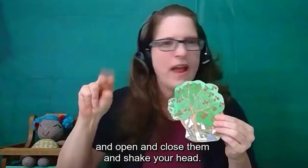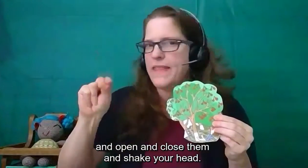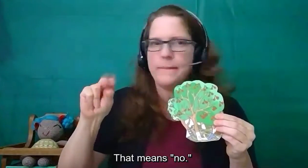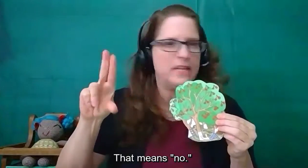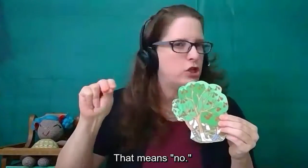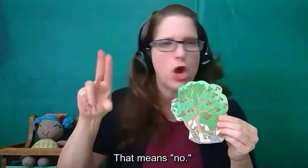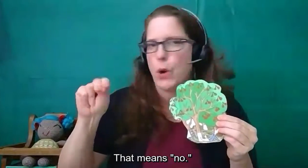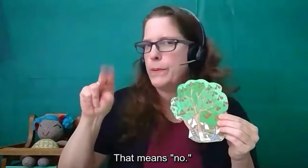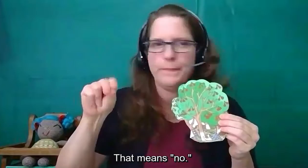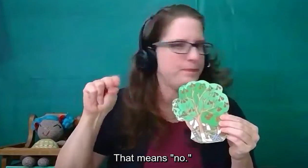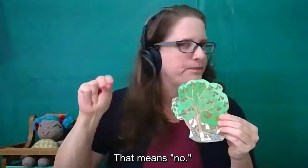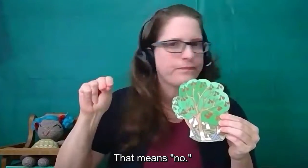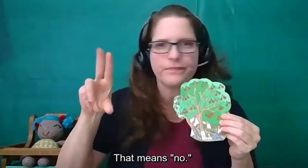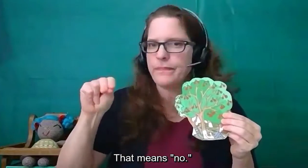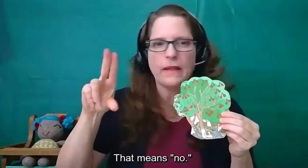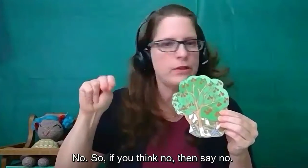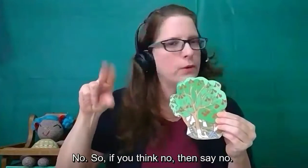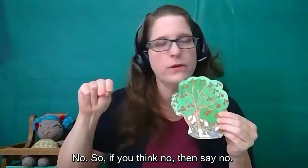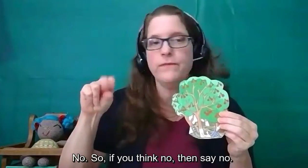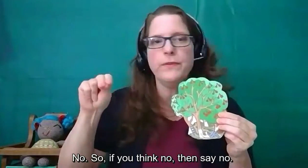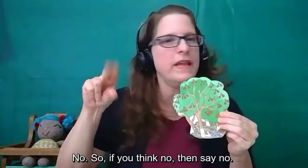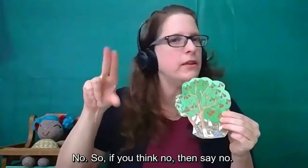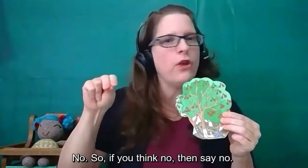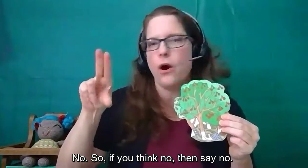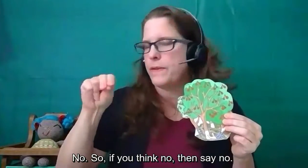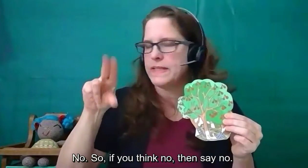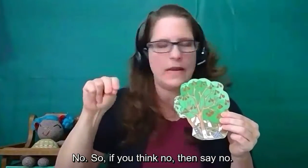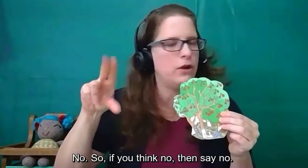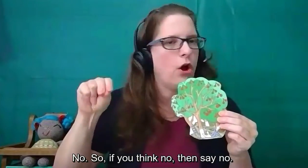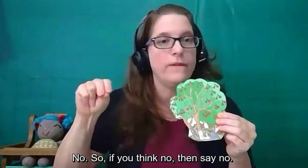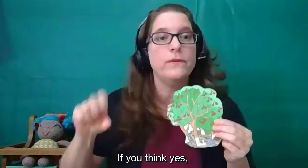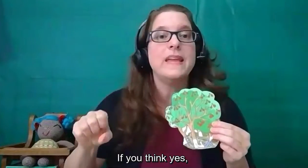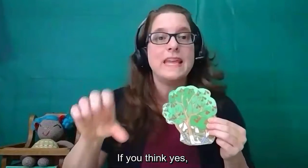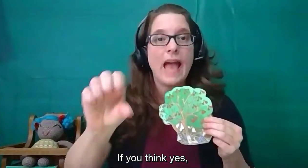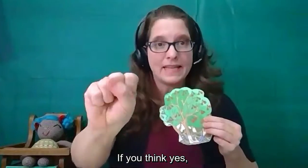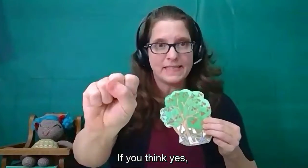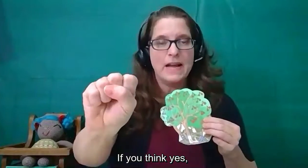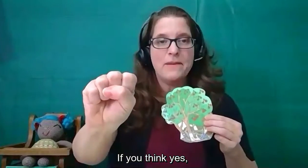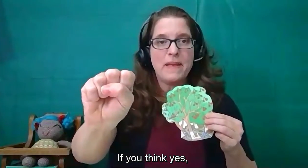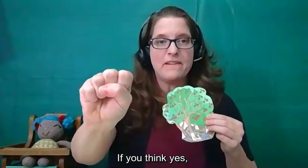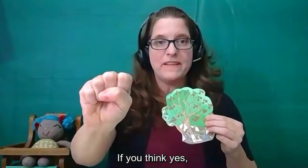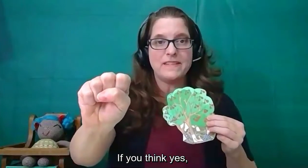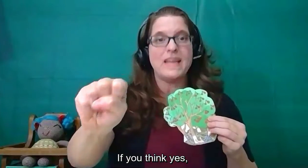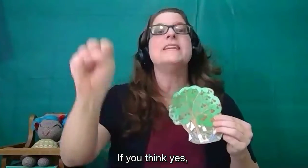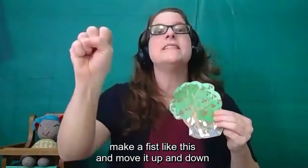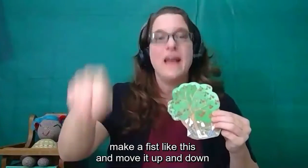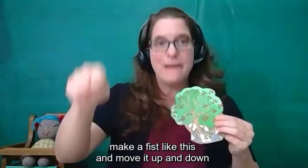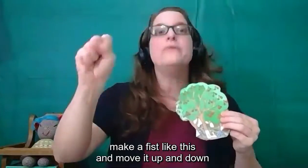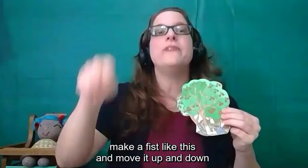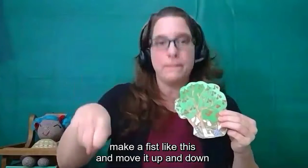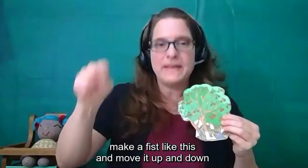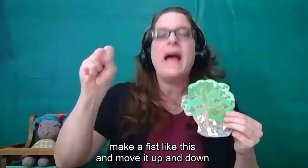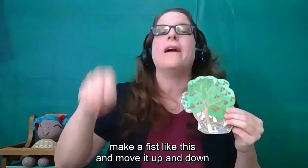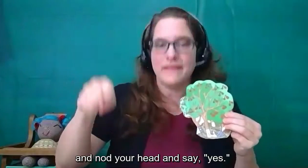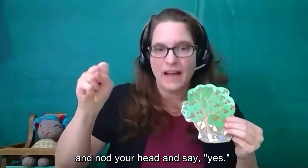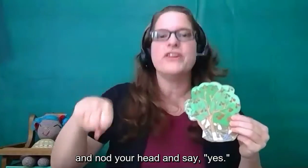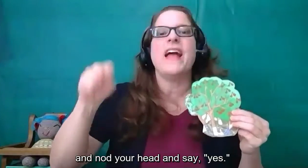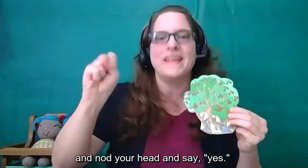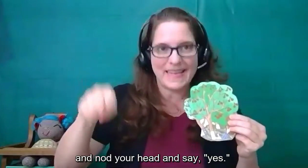head. That means no. No. So if you think no, then say no. If you think yes, make a fist like this and move it up and down and nod your head to say